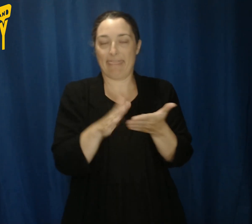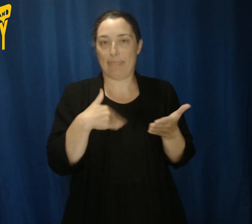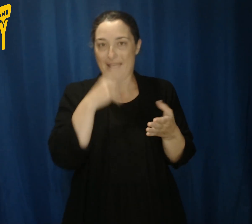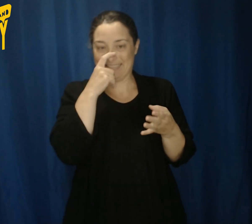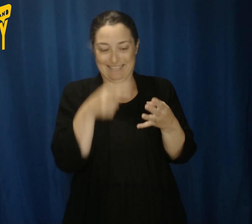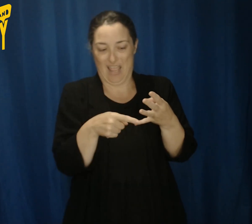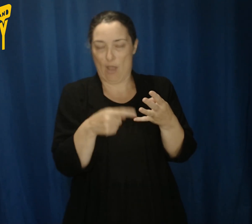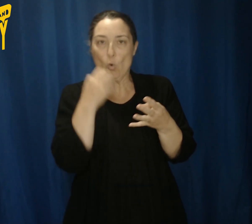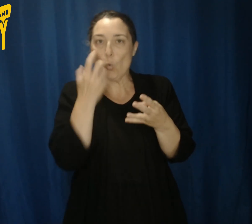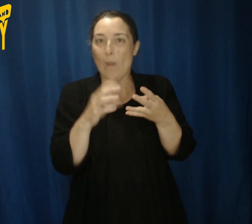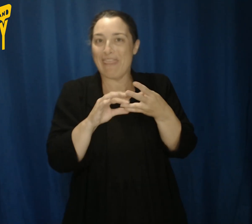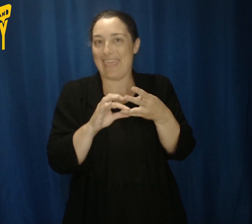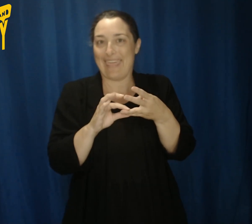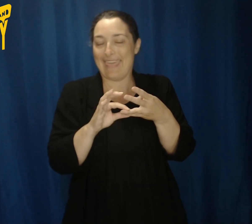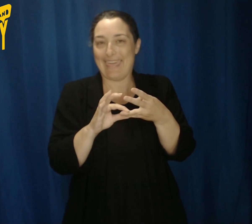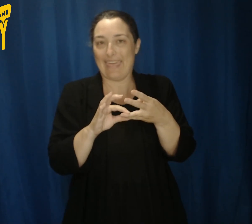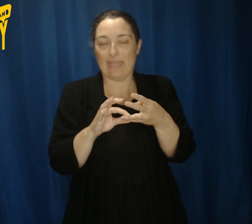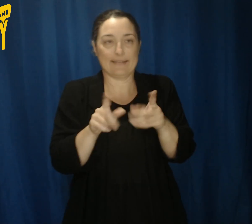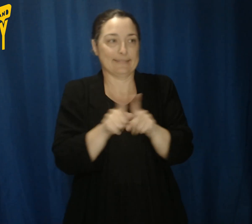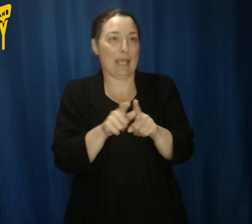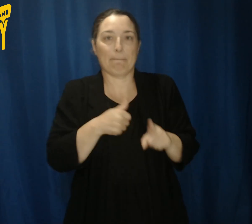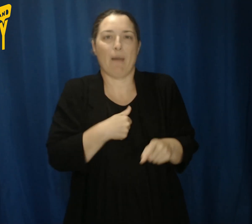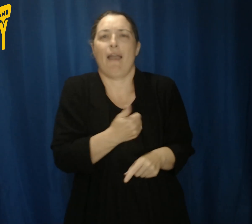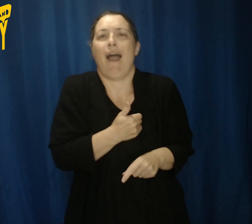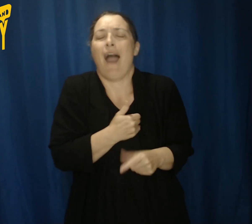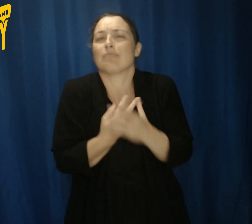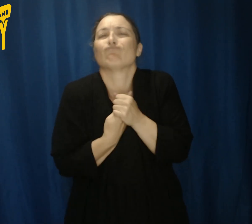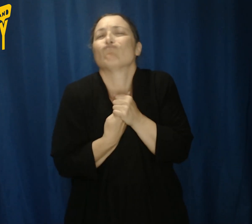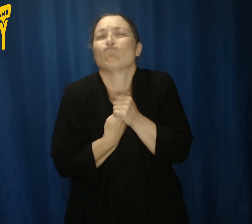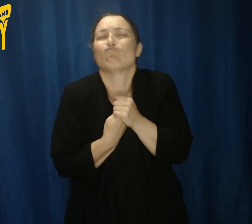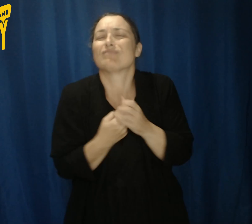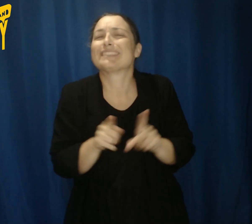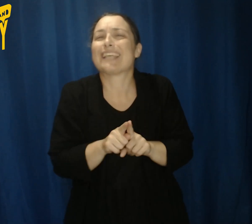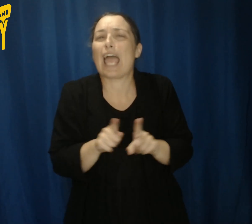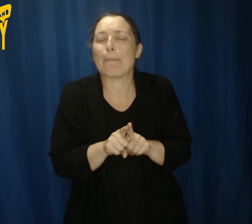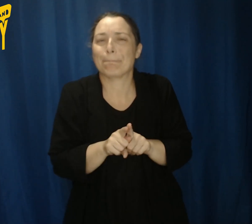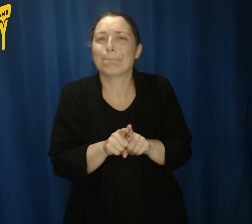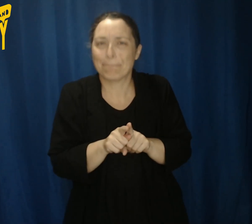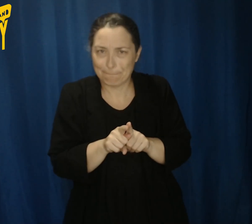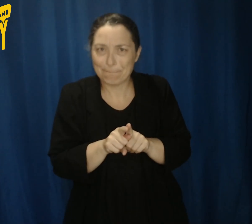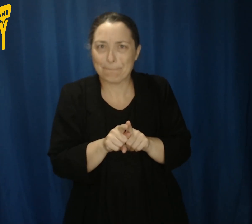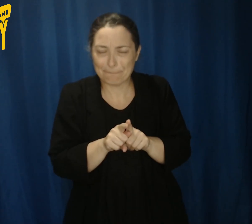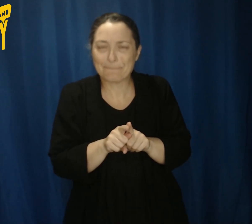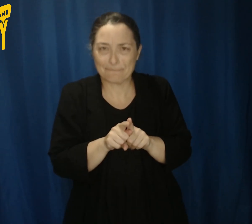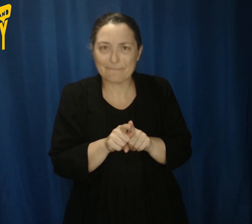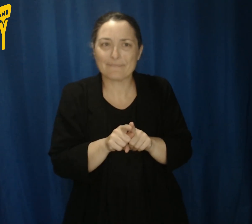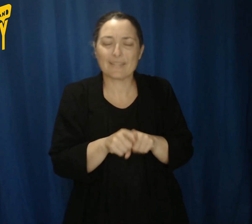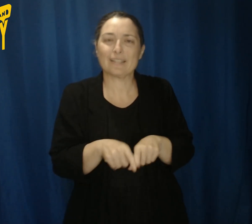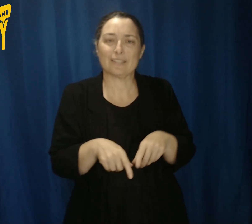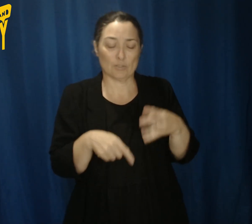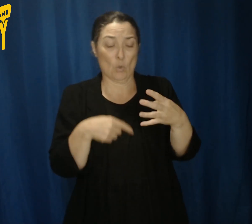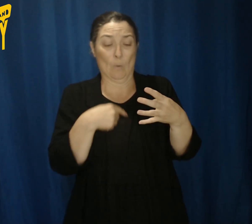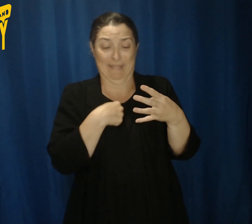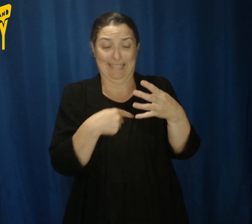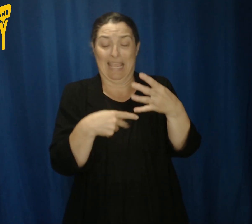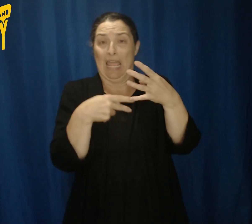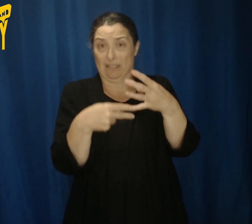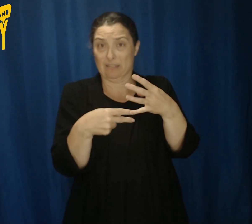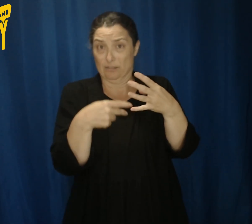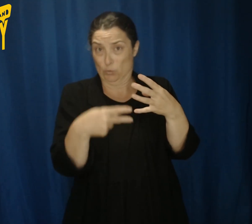like close as my heart. It's like me and the 2 younger sisters. It's like we're actually triplets.